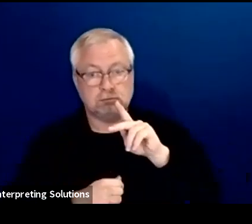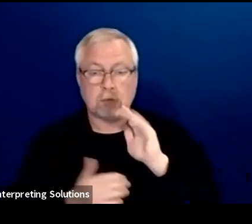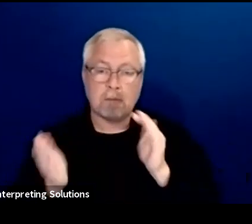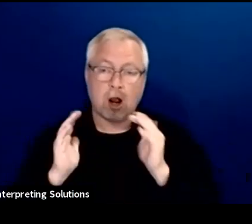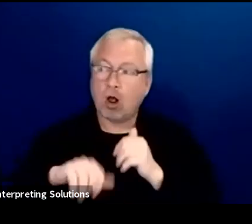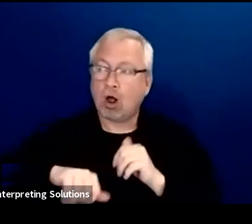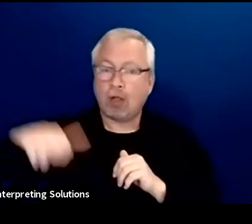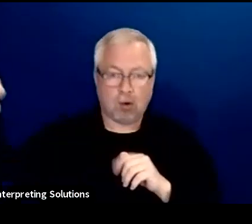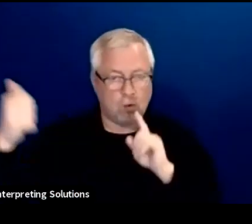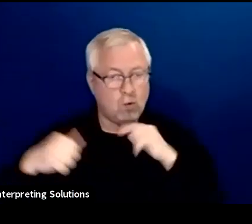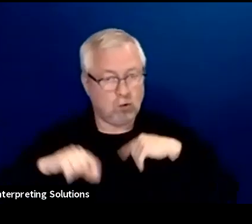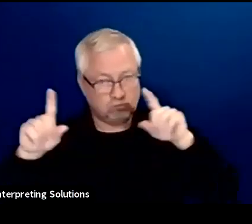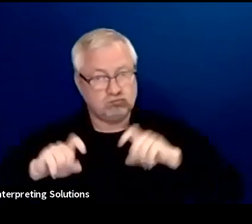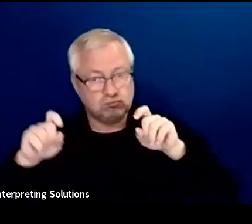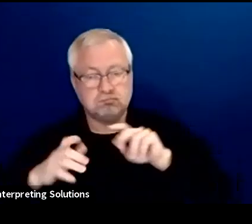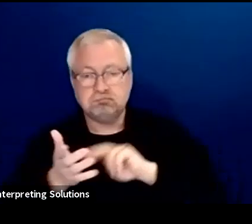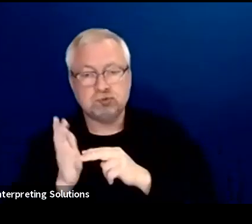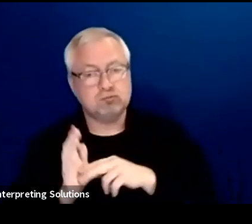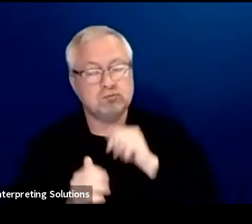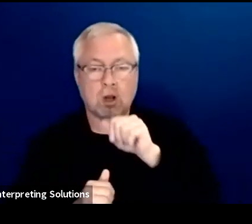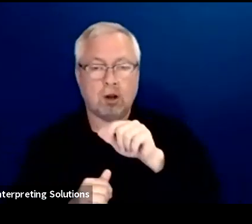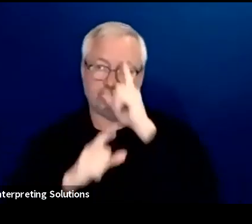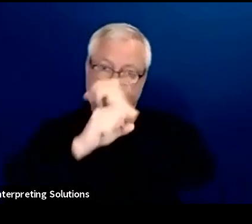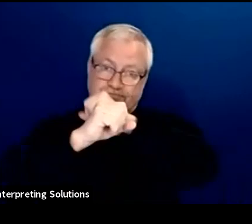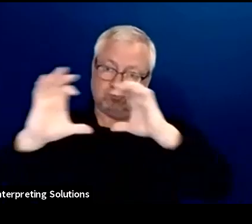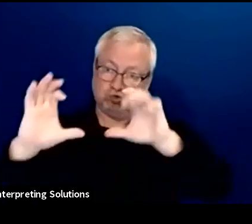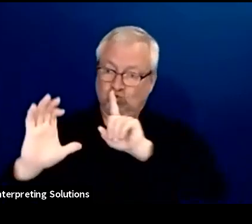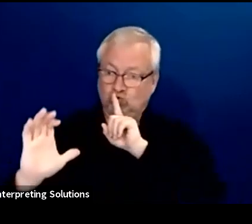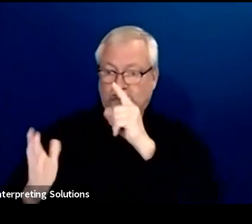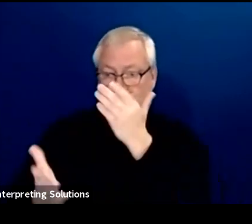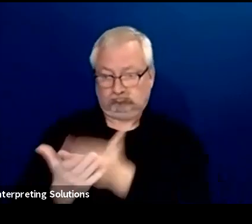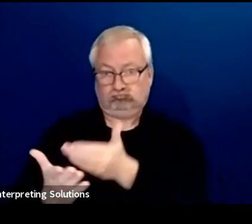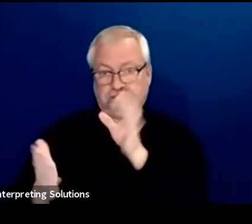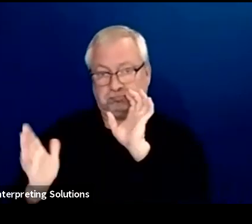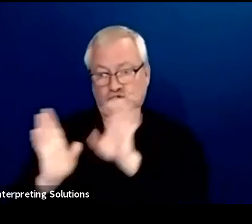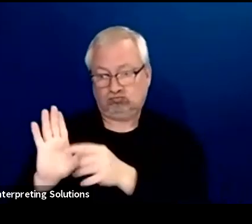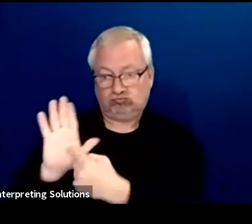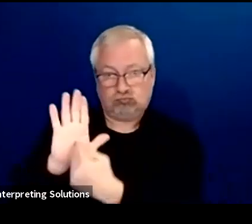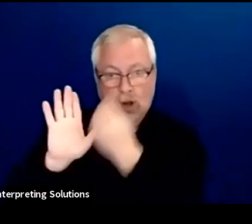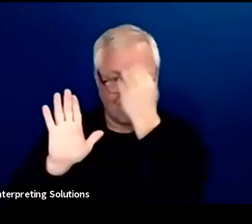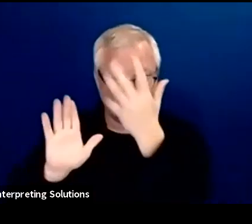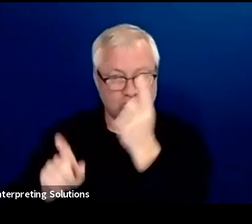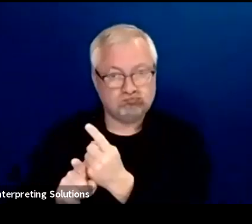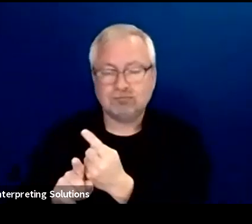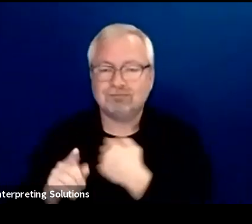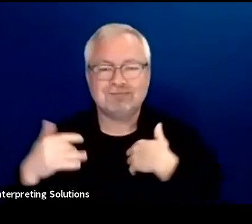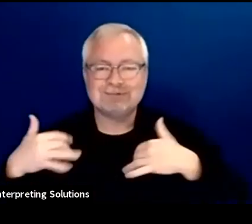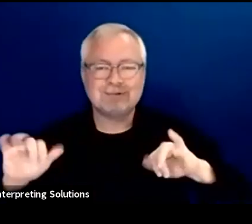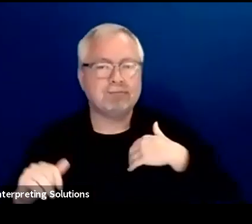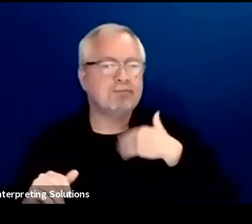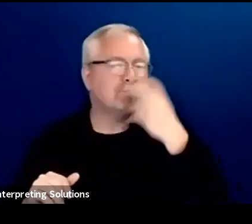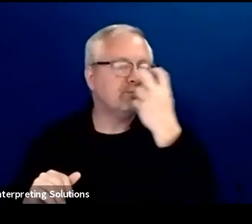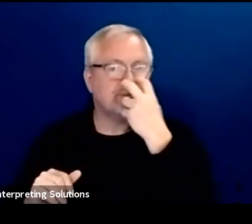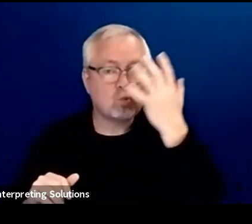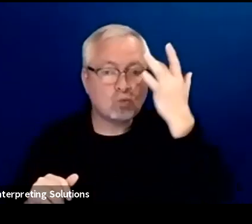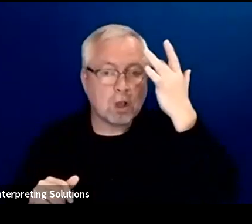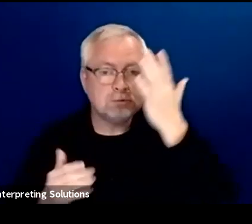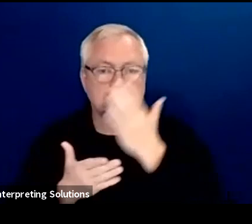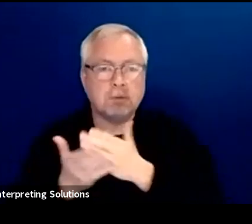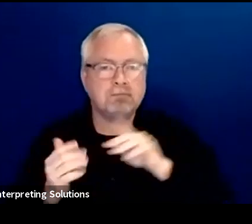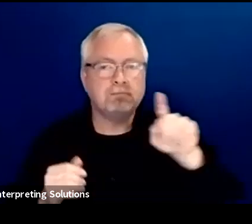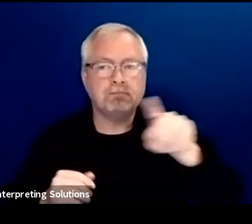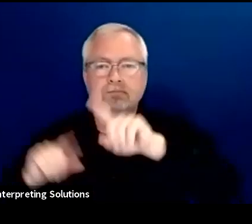still, we have been blinded by the lack of testing and blinded by the lack of data to a certain degree. But in terms of looking at the rest of